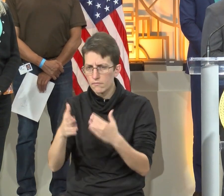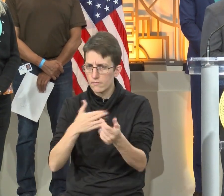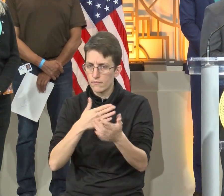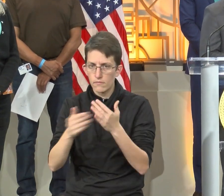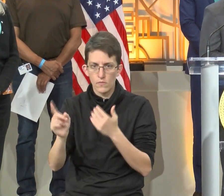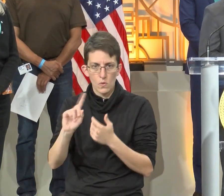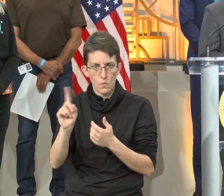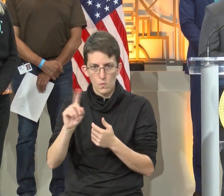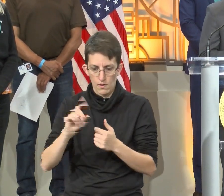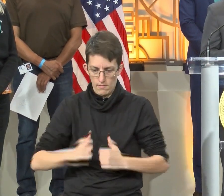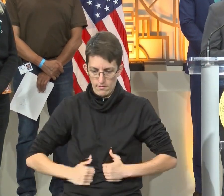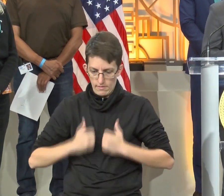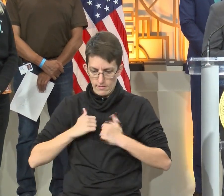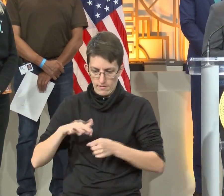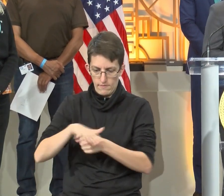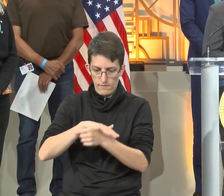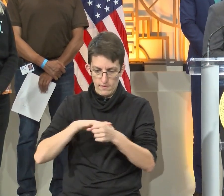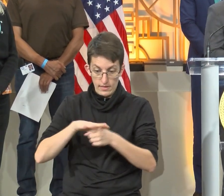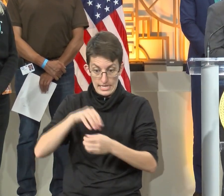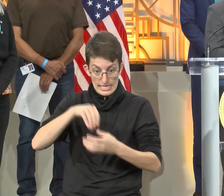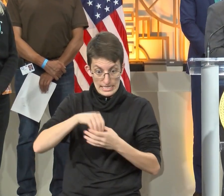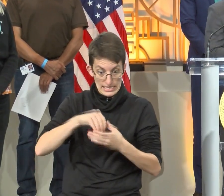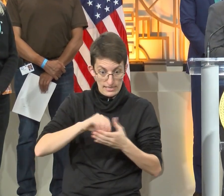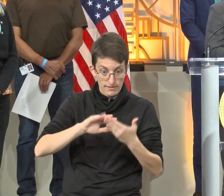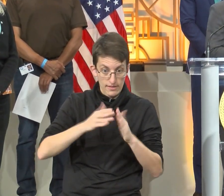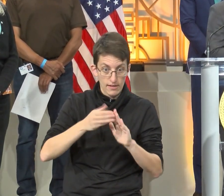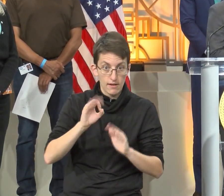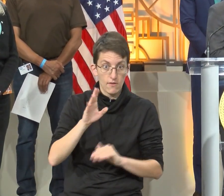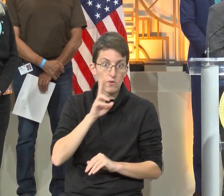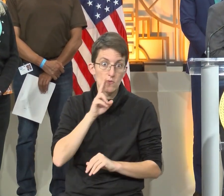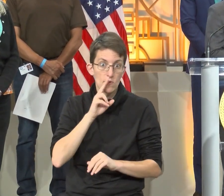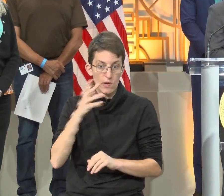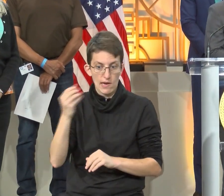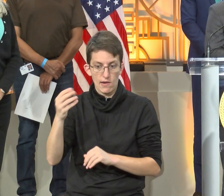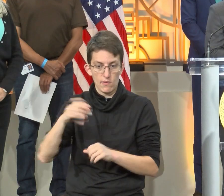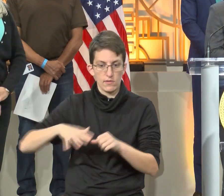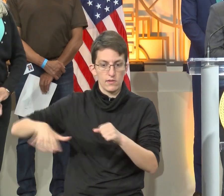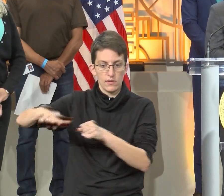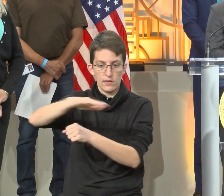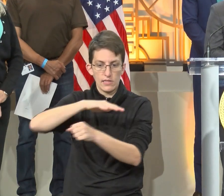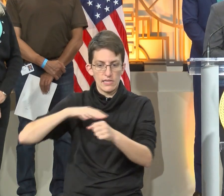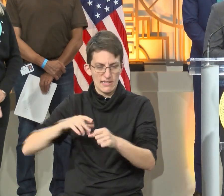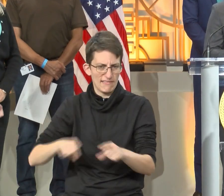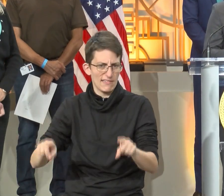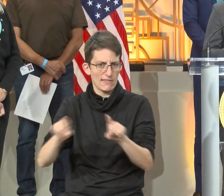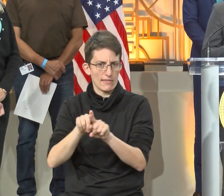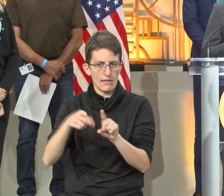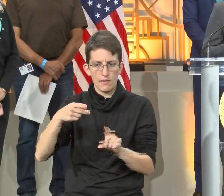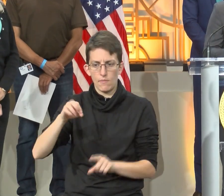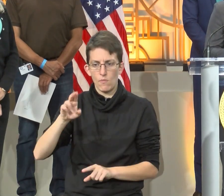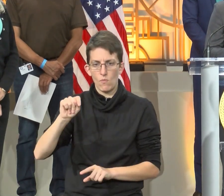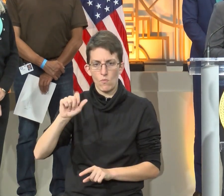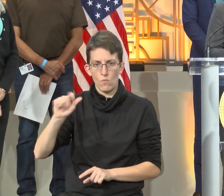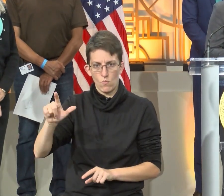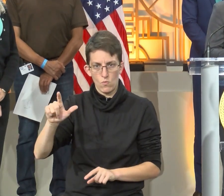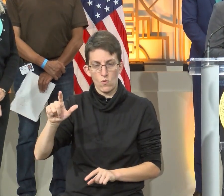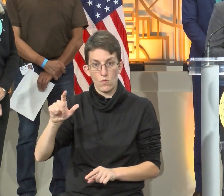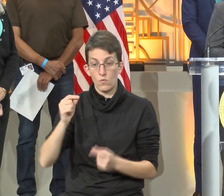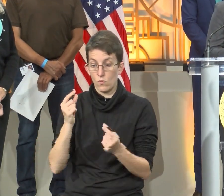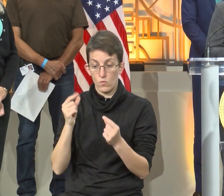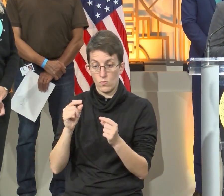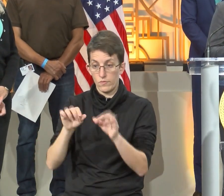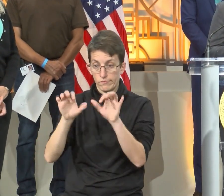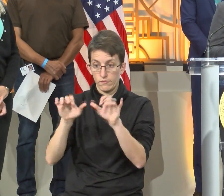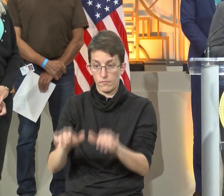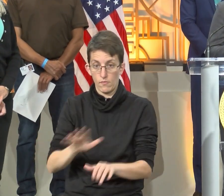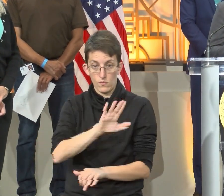you are in the region, inside or outside the city, it is the same portal that you can go to and just type your address